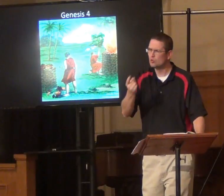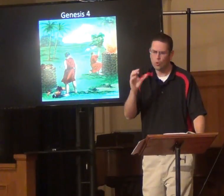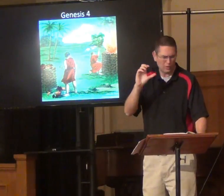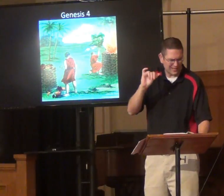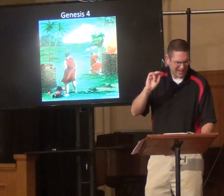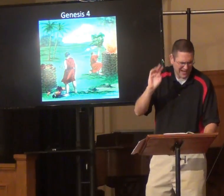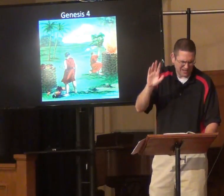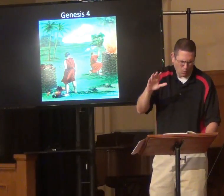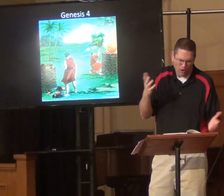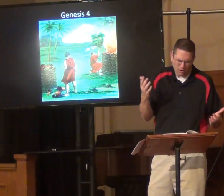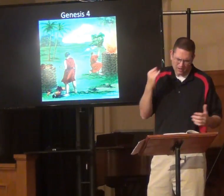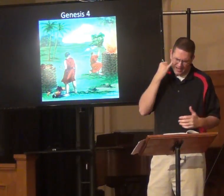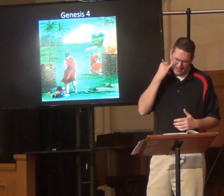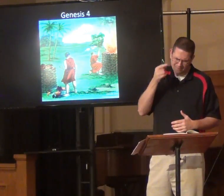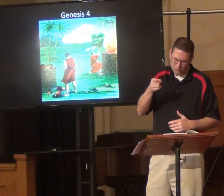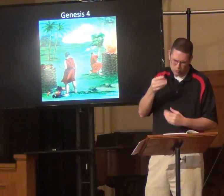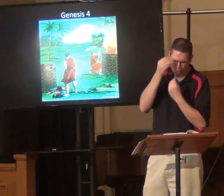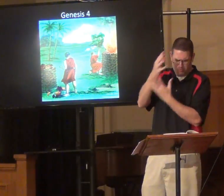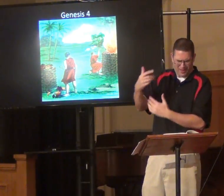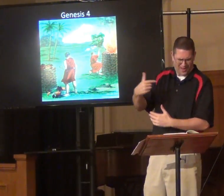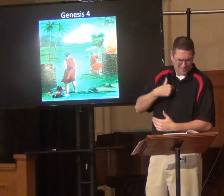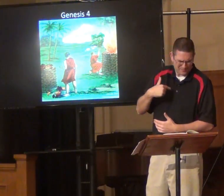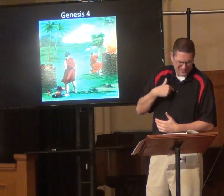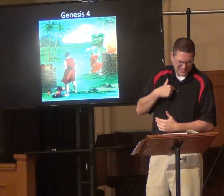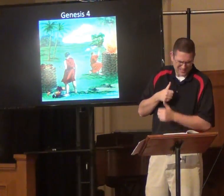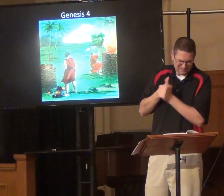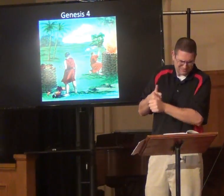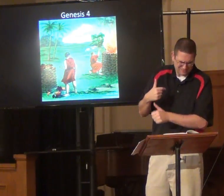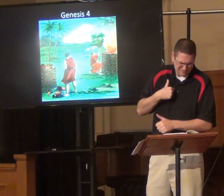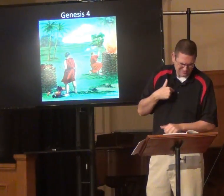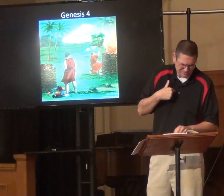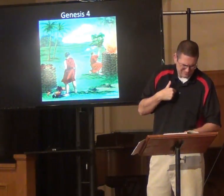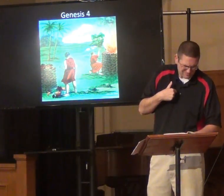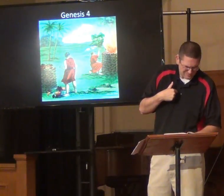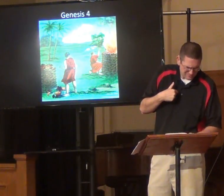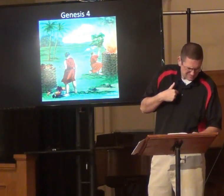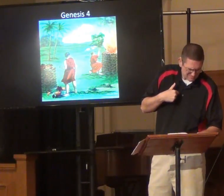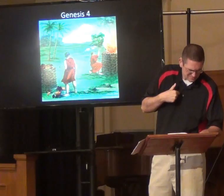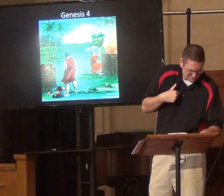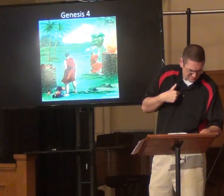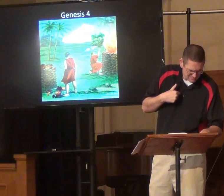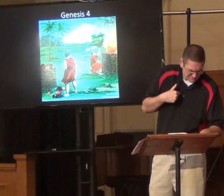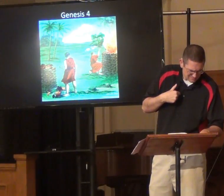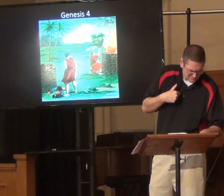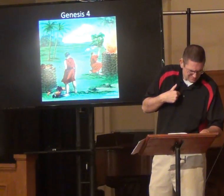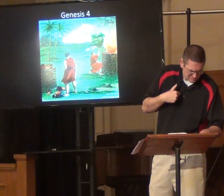verse 7, God told Cain, if you obey me and follow me,